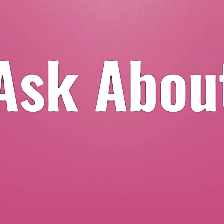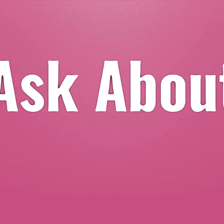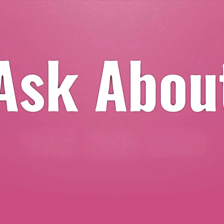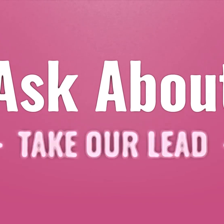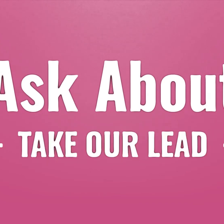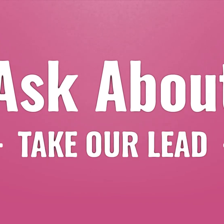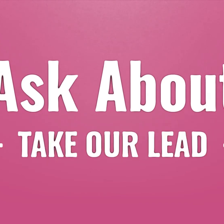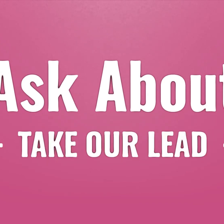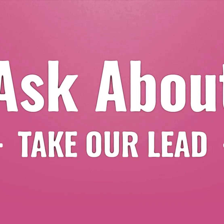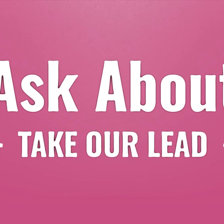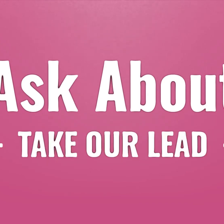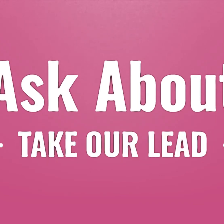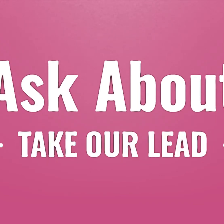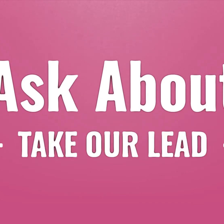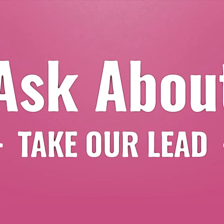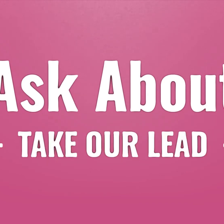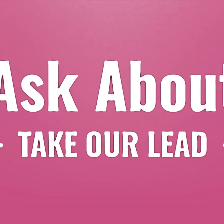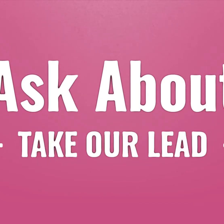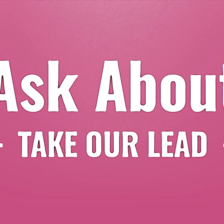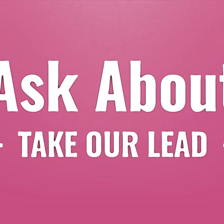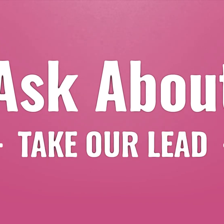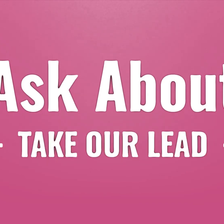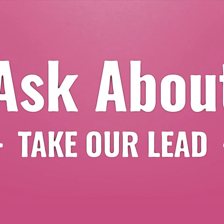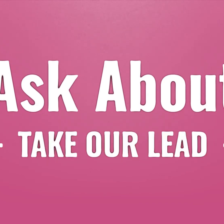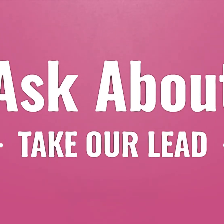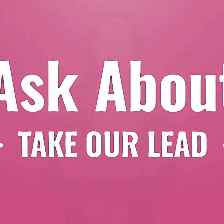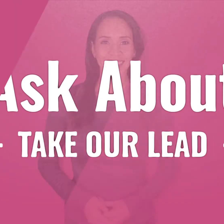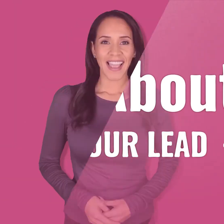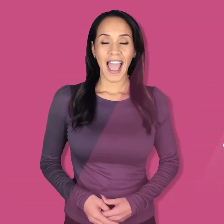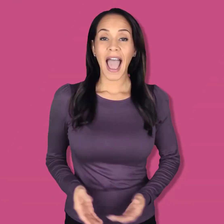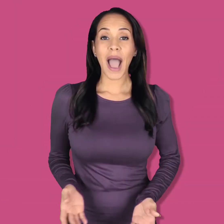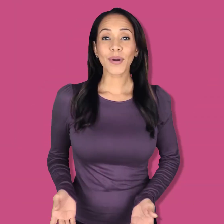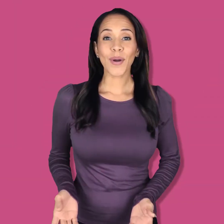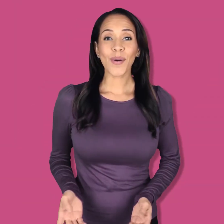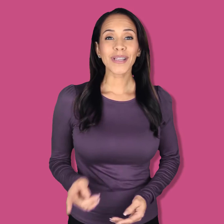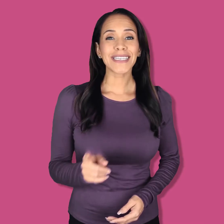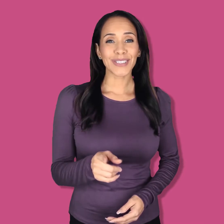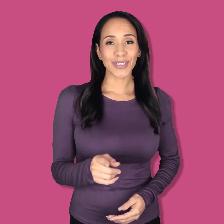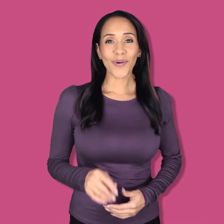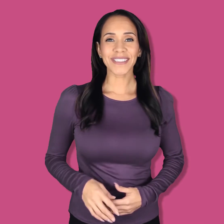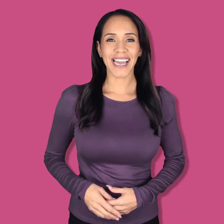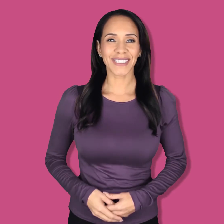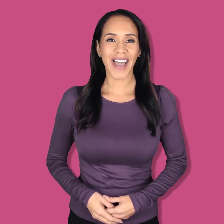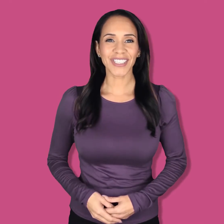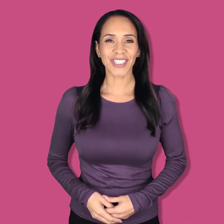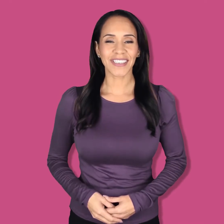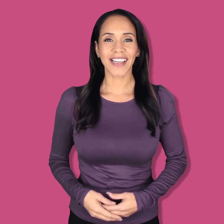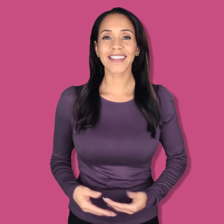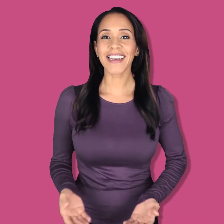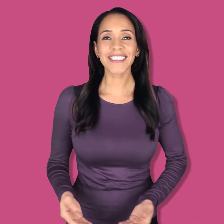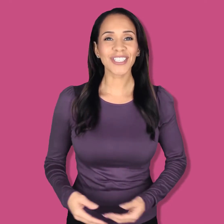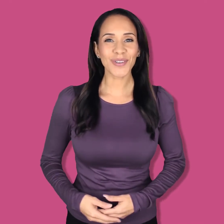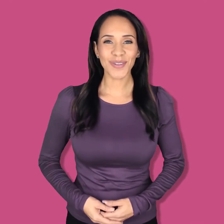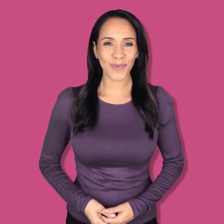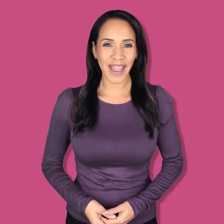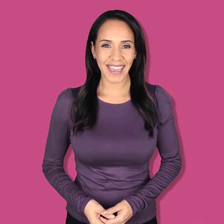take our lead let's help you make your mark our goal is your satisfaction let us show you the way